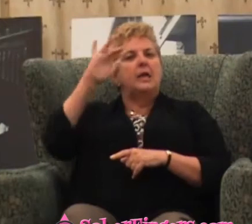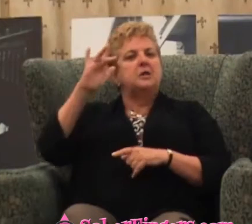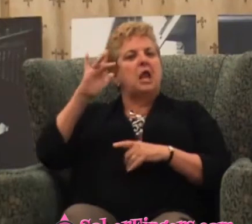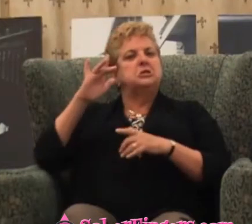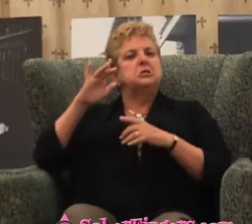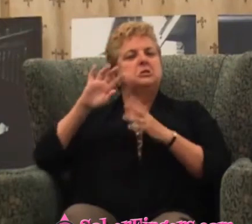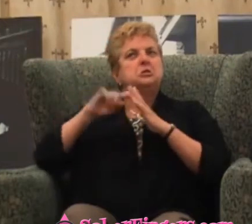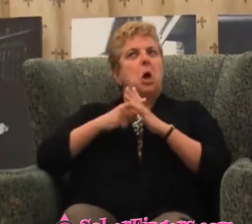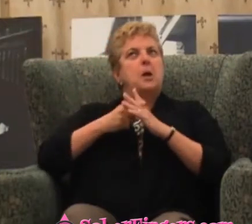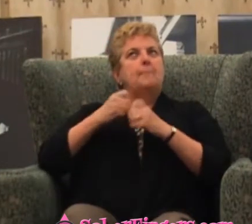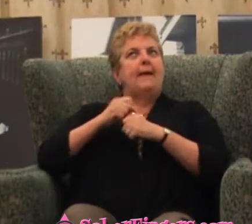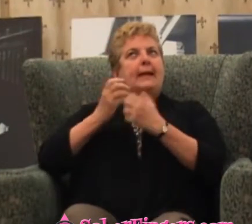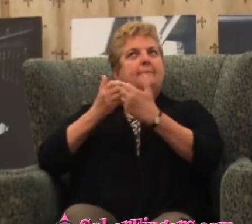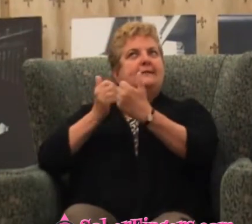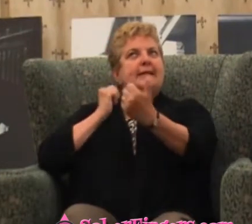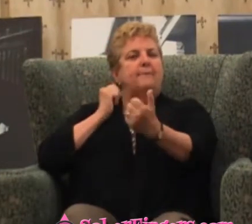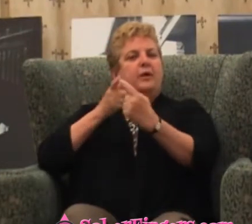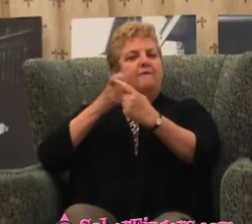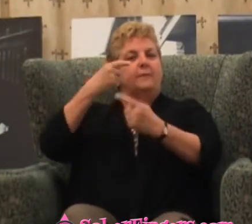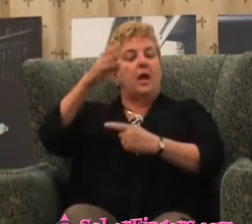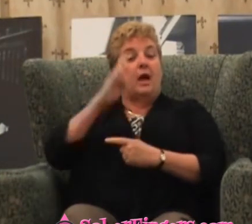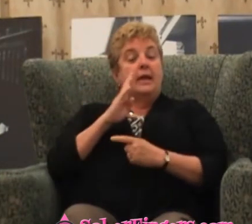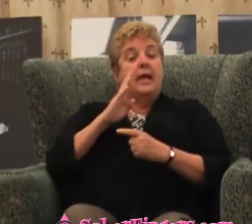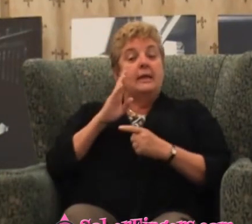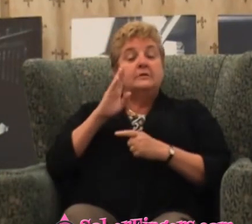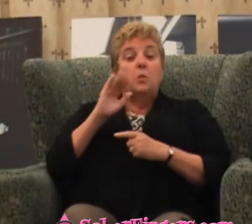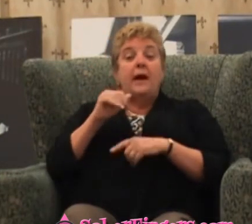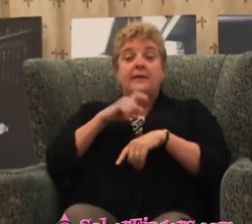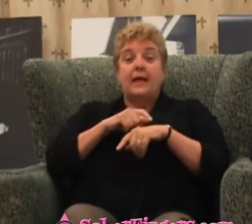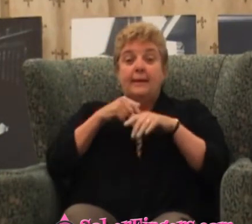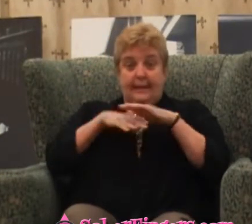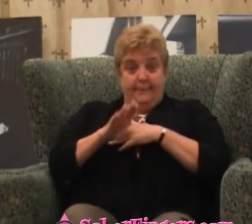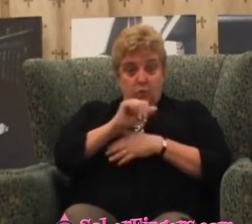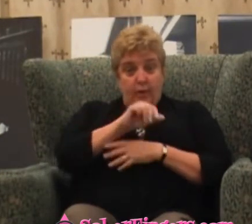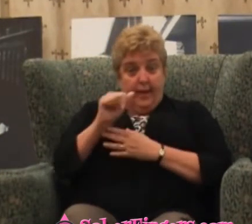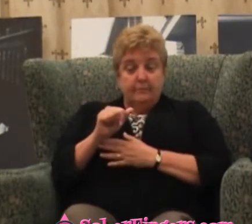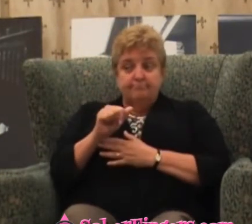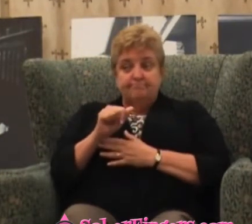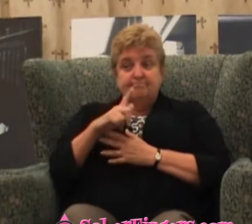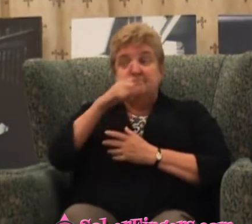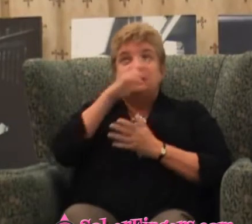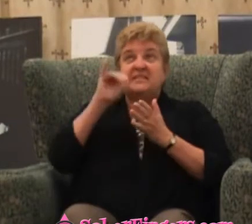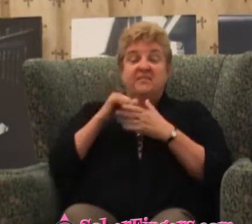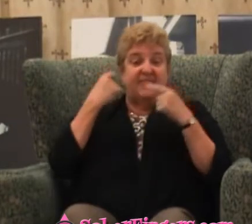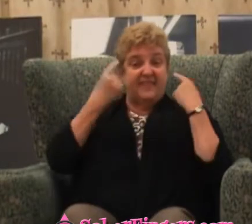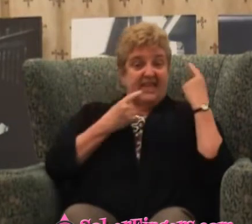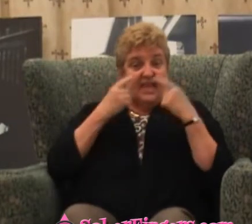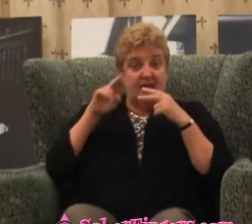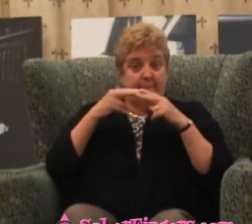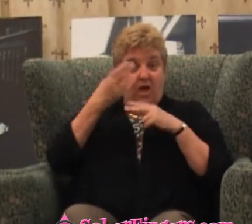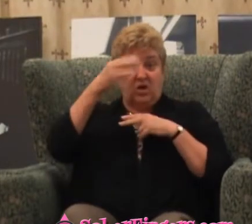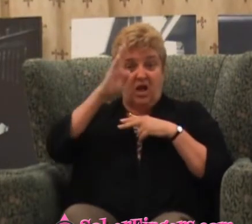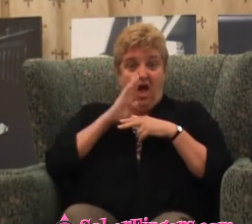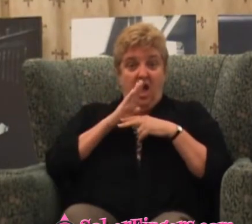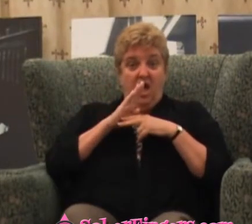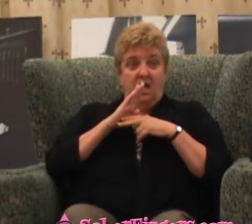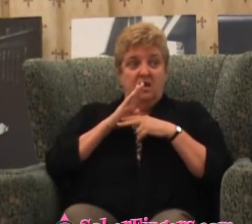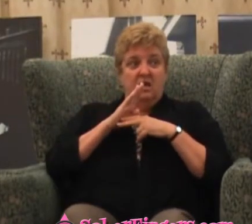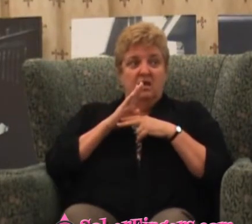God. By the time I got to Alcoholics Anonymous, I need to let you know that because of that thought I had about God being the Santa Claus kind of